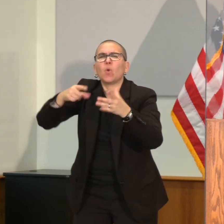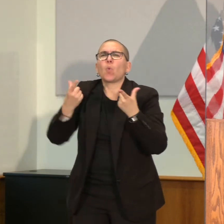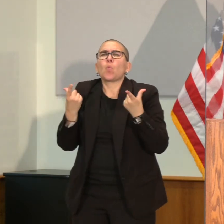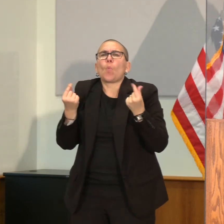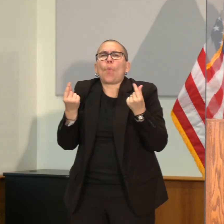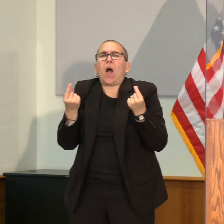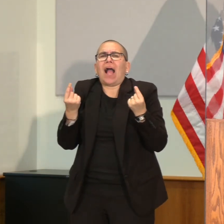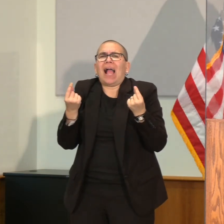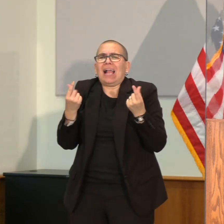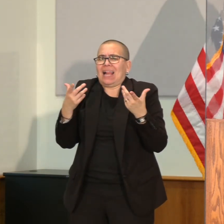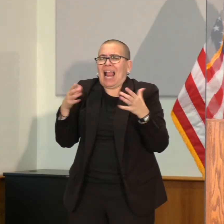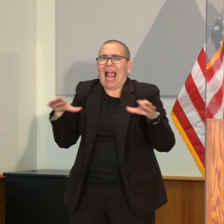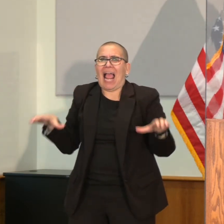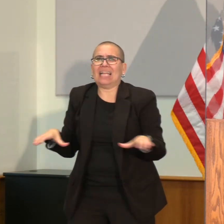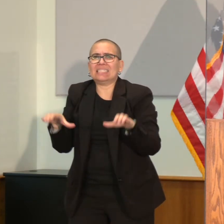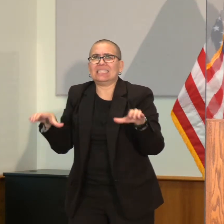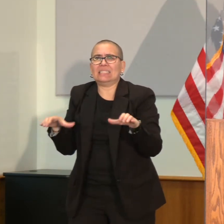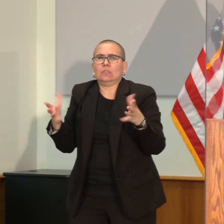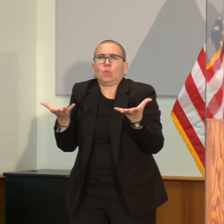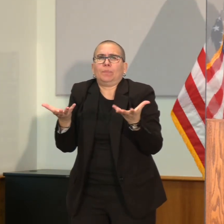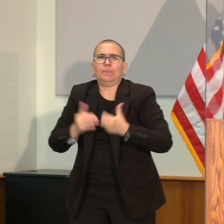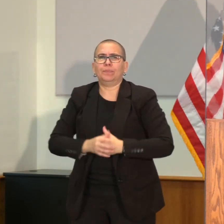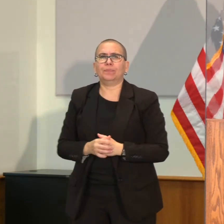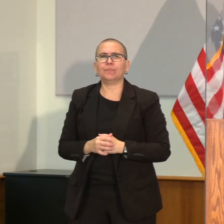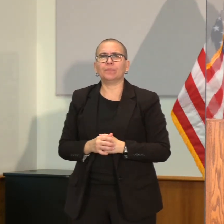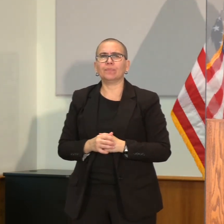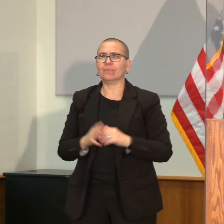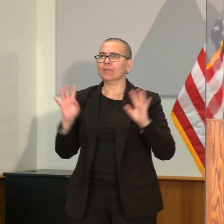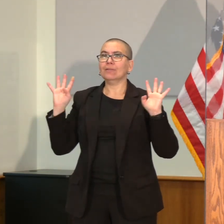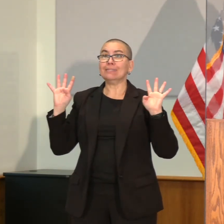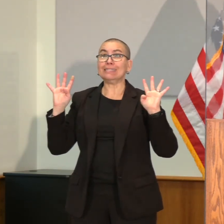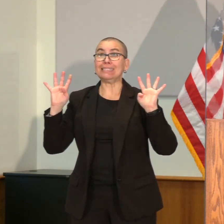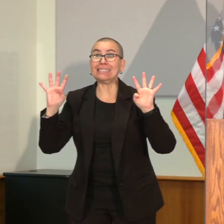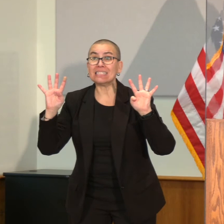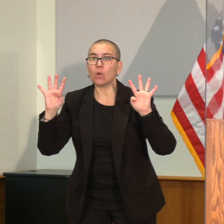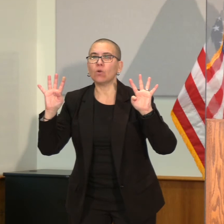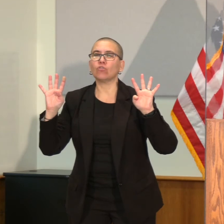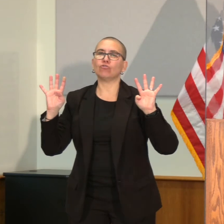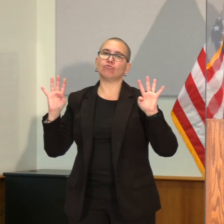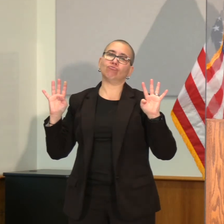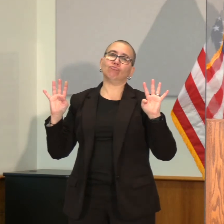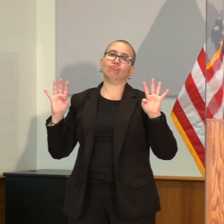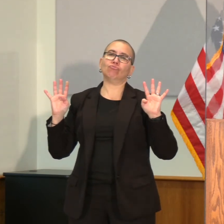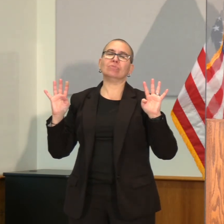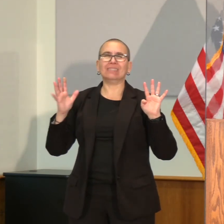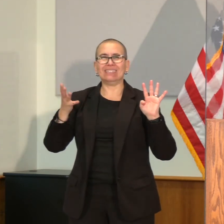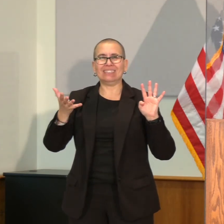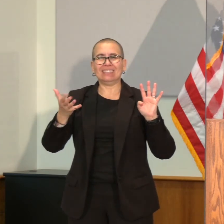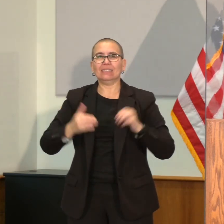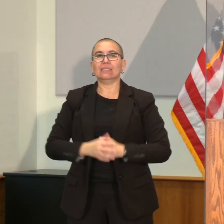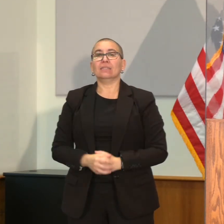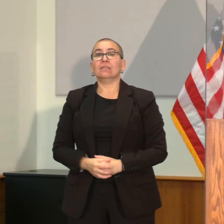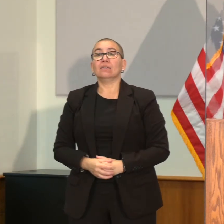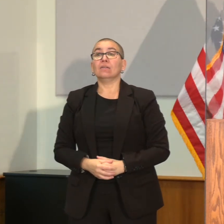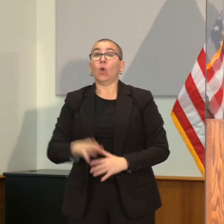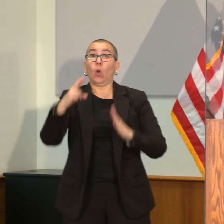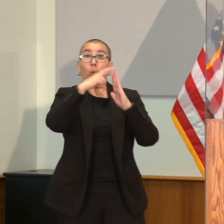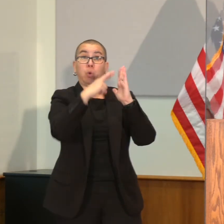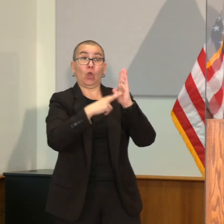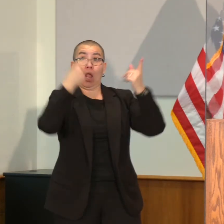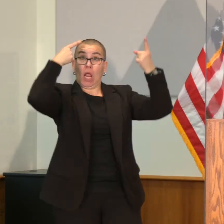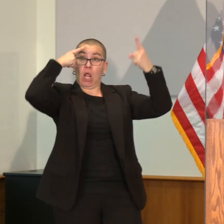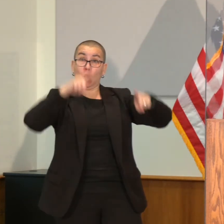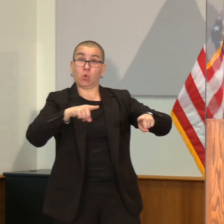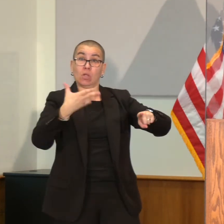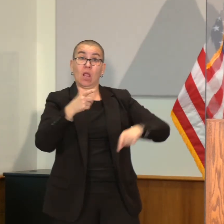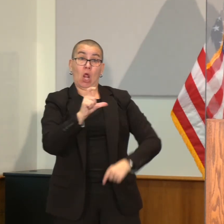low bar, it seems to me. We should be able to figure that out pretty quickly. If you belong to a white supremacist group openly, you can't be a police officer. I don't know where the pushback